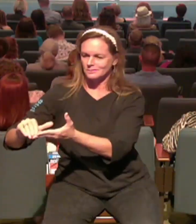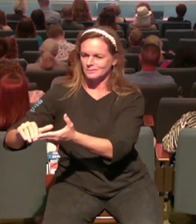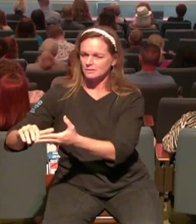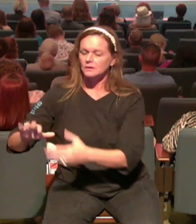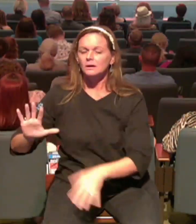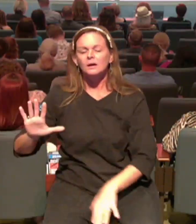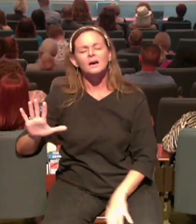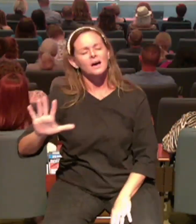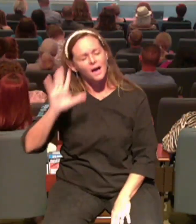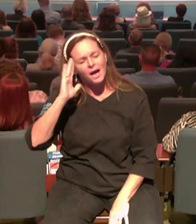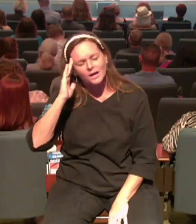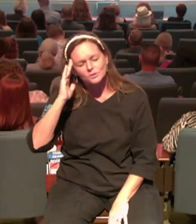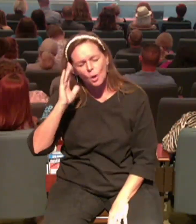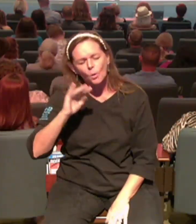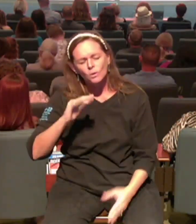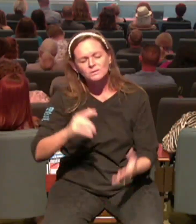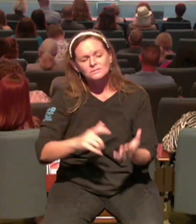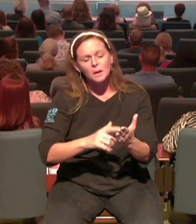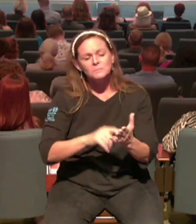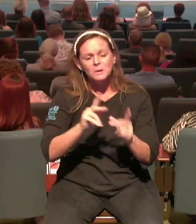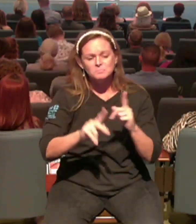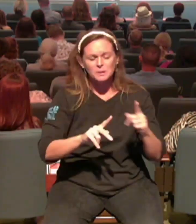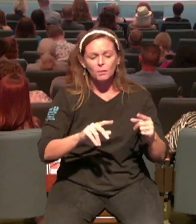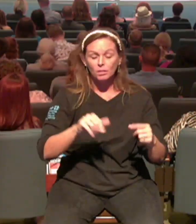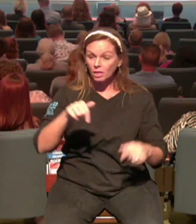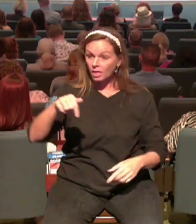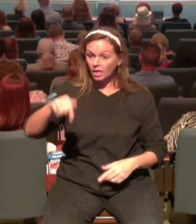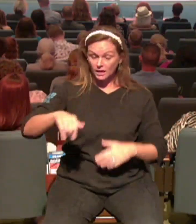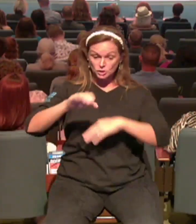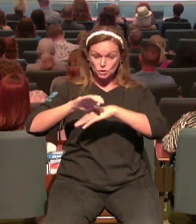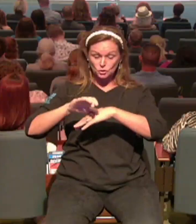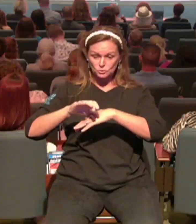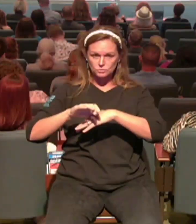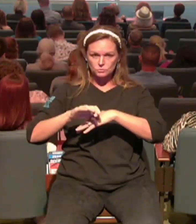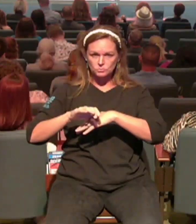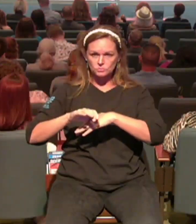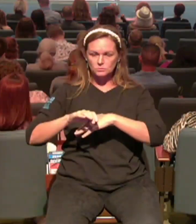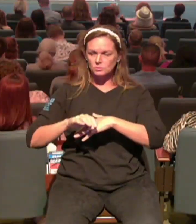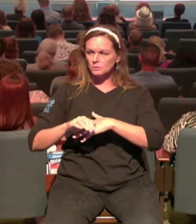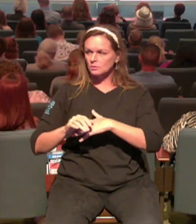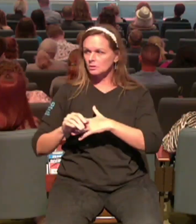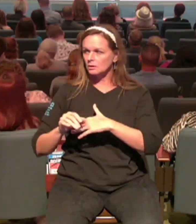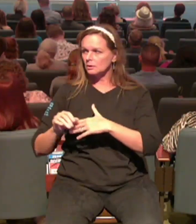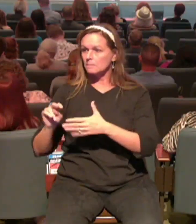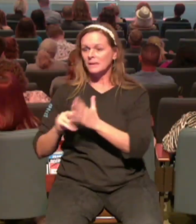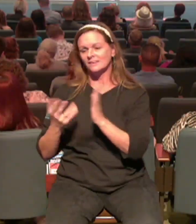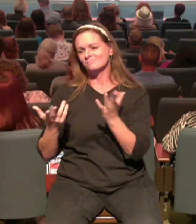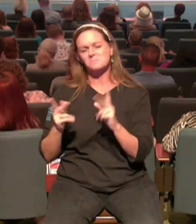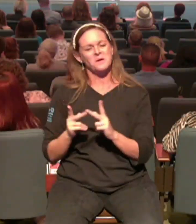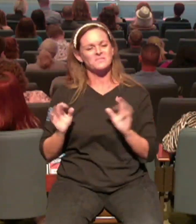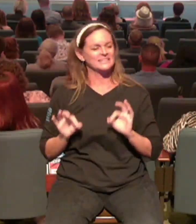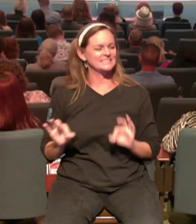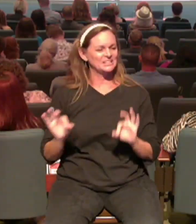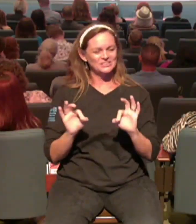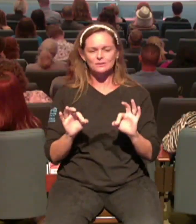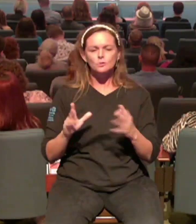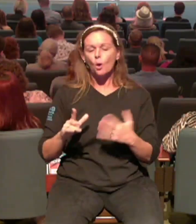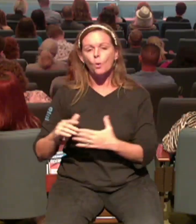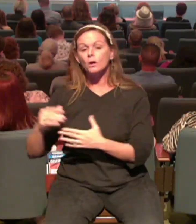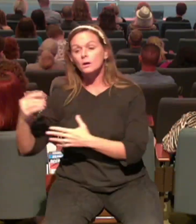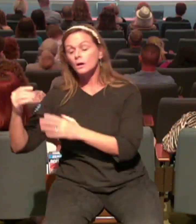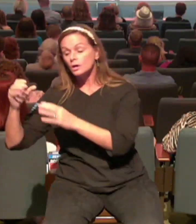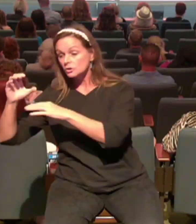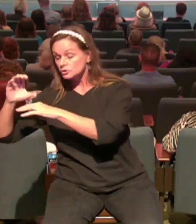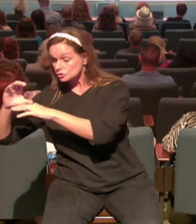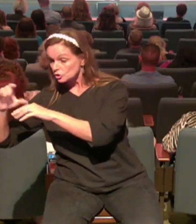have done to people within our church because I've sat and talked with many of you. But if we can't get over an offense, then I believe